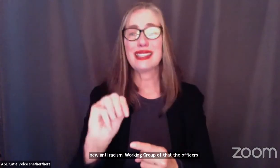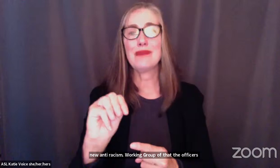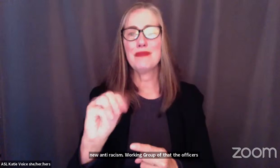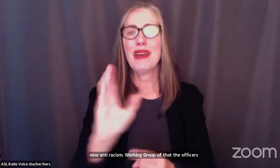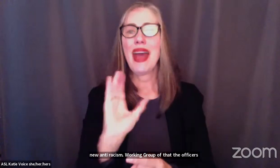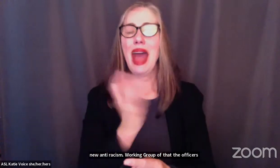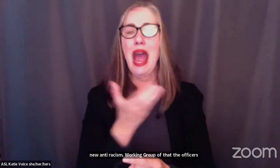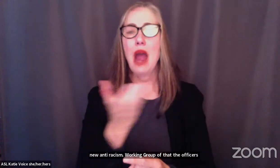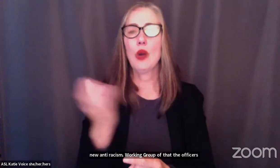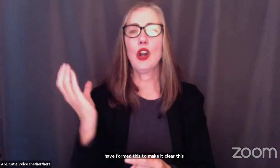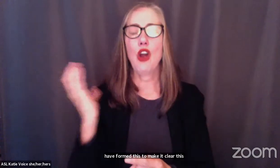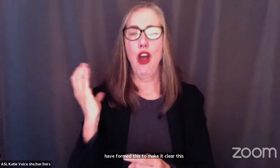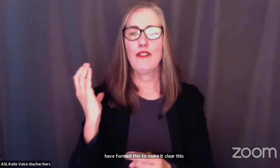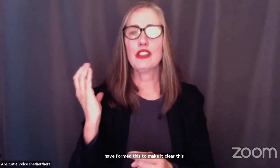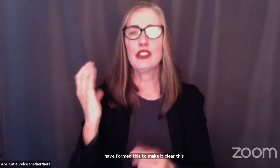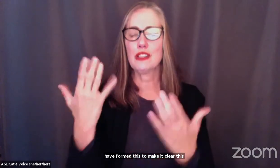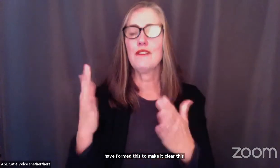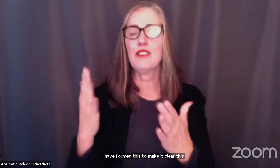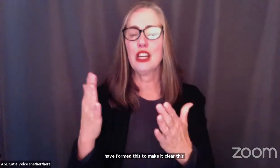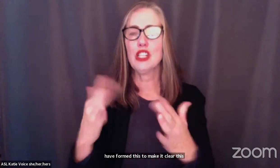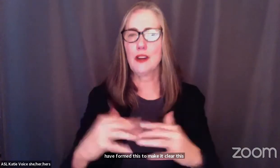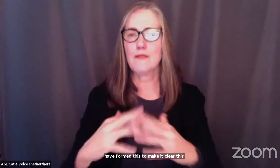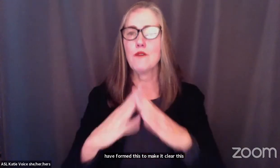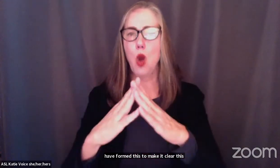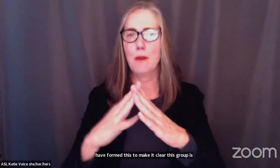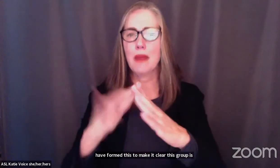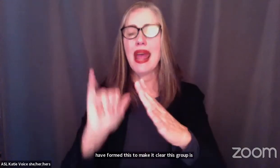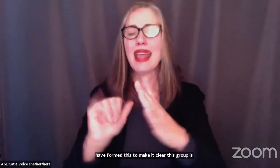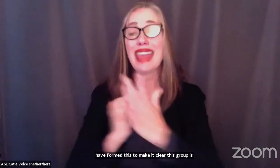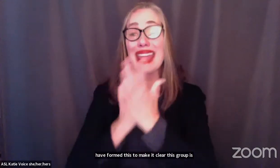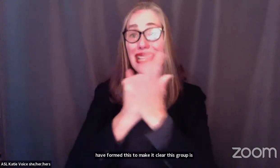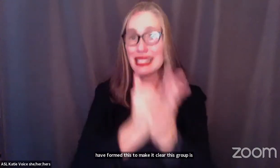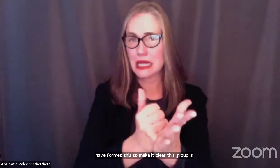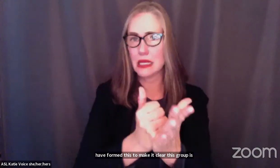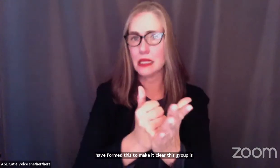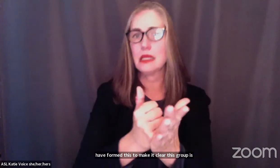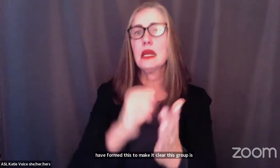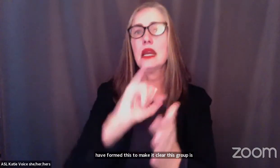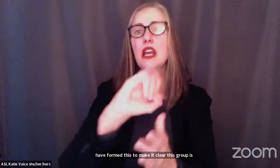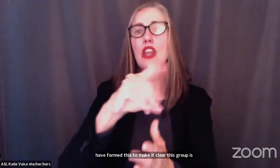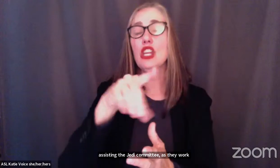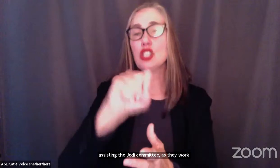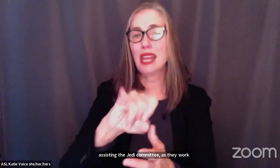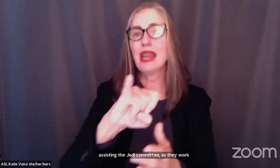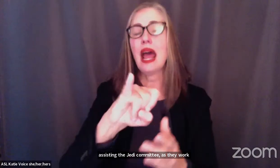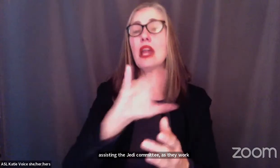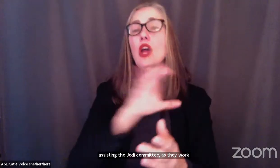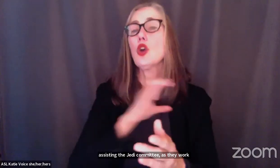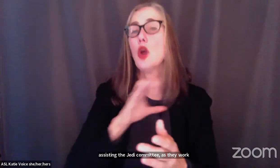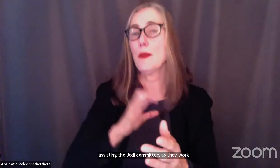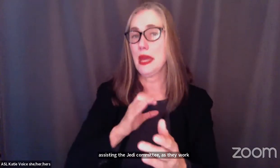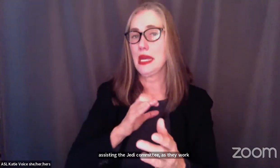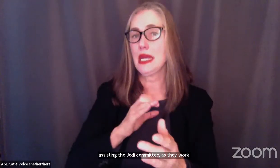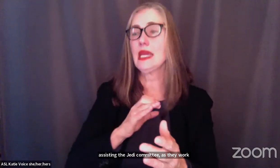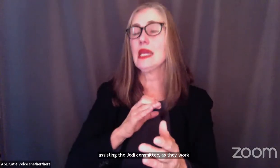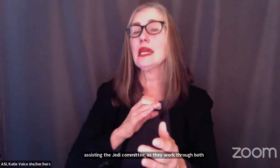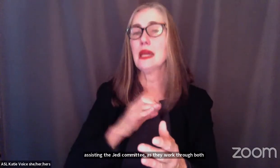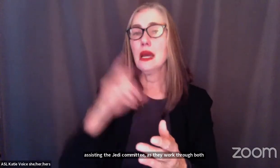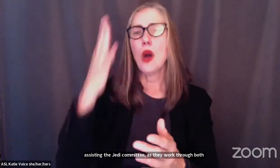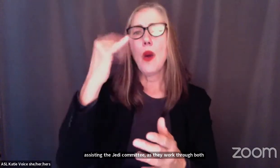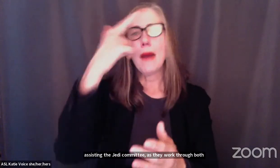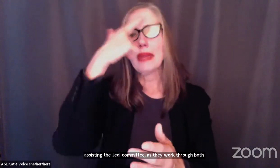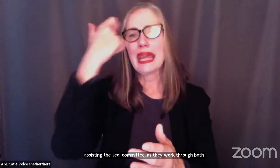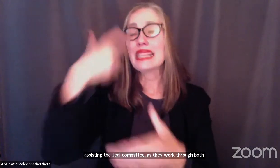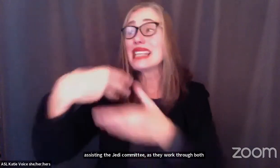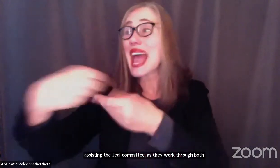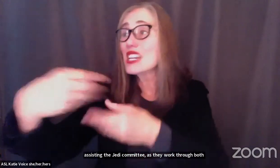to make it clear, this group is assisting the JEDI committee as they work through both external